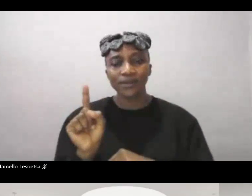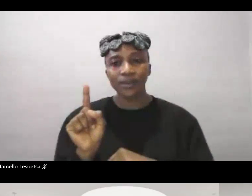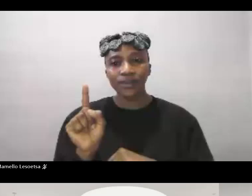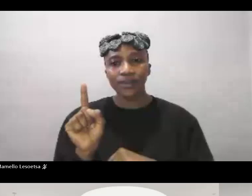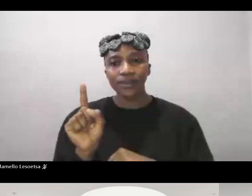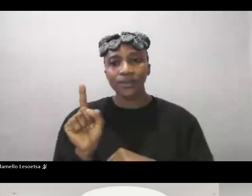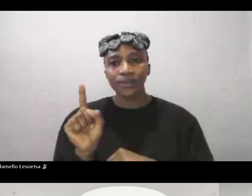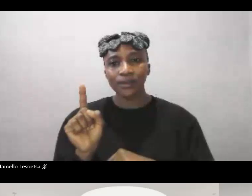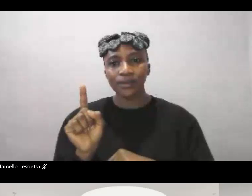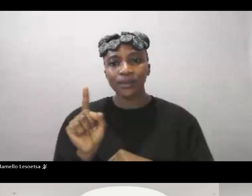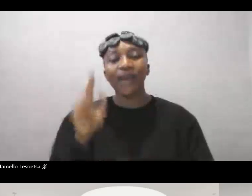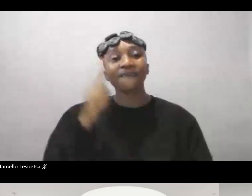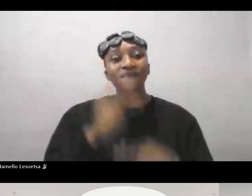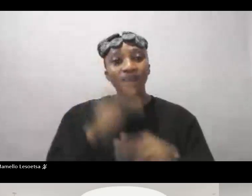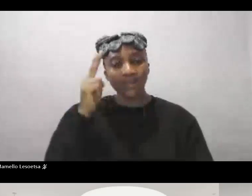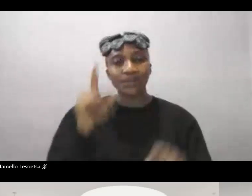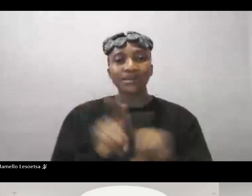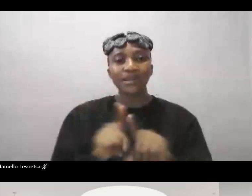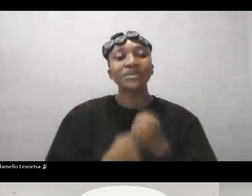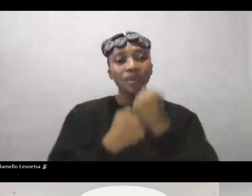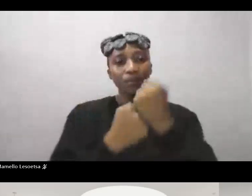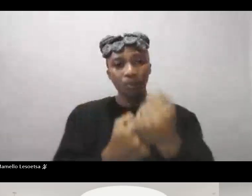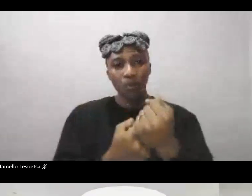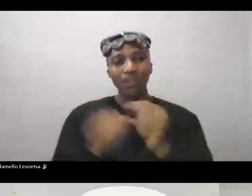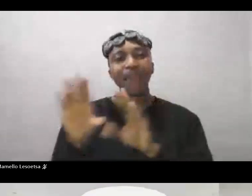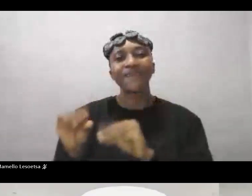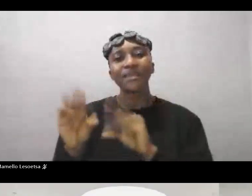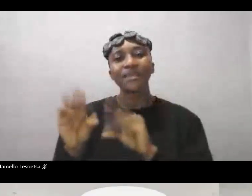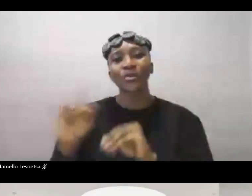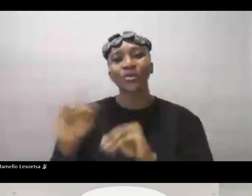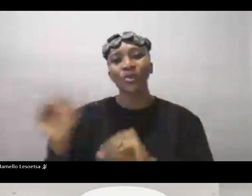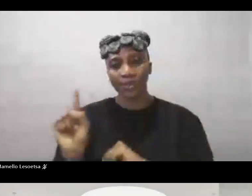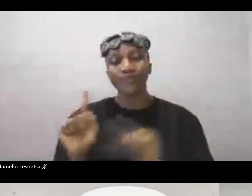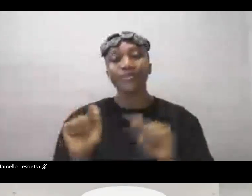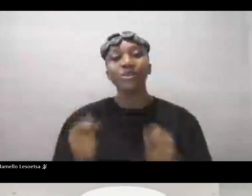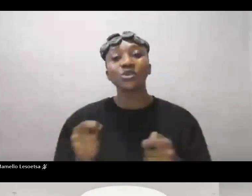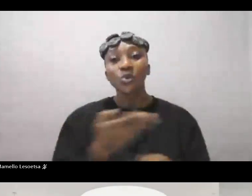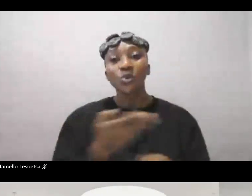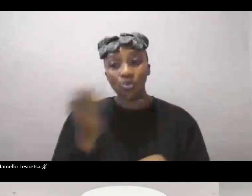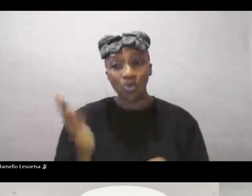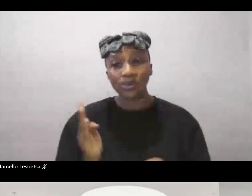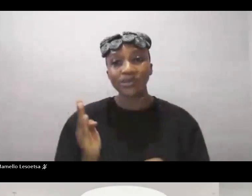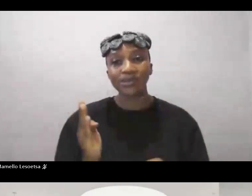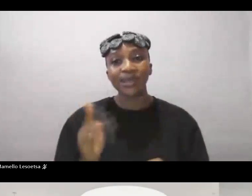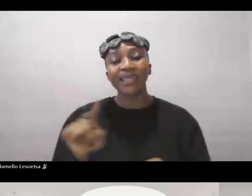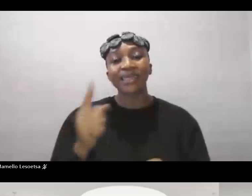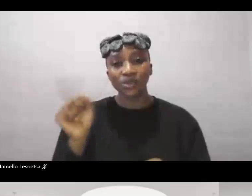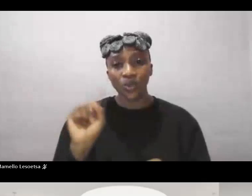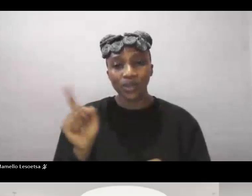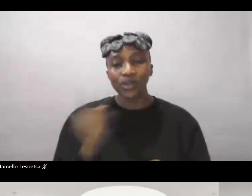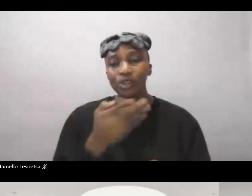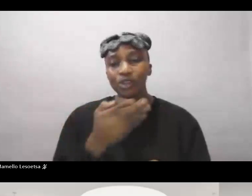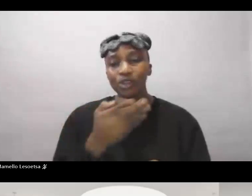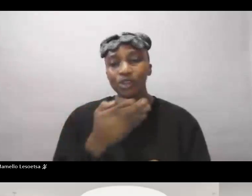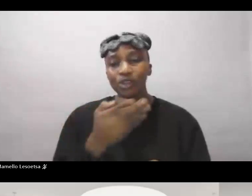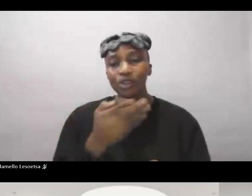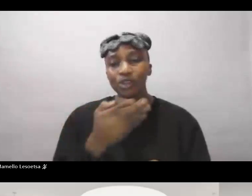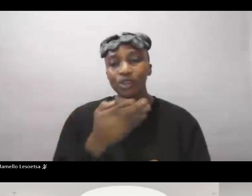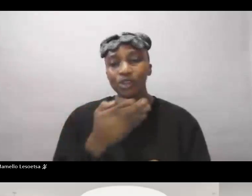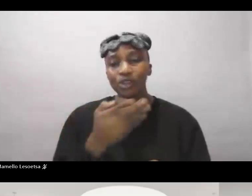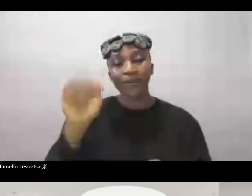finally, the support that is made available. Yeah. So those are some of the things from what you're sharing, Masibata. Those are some of the things